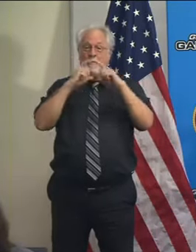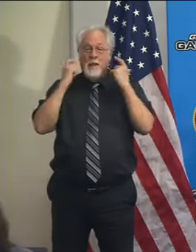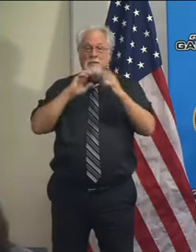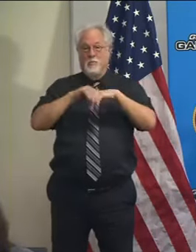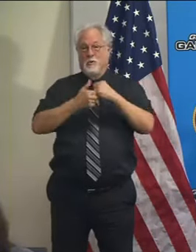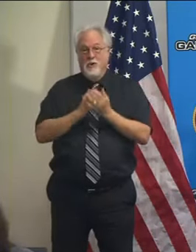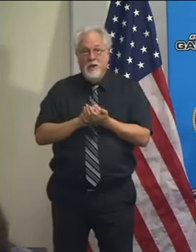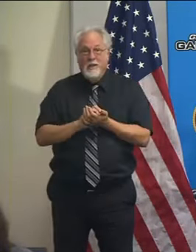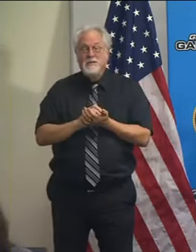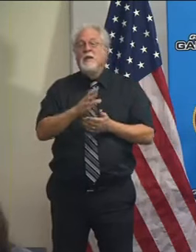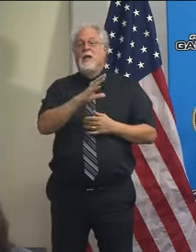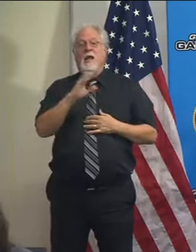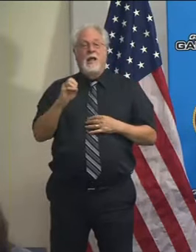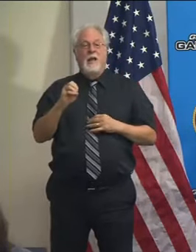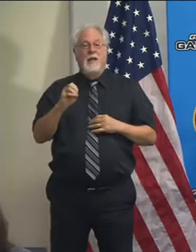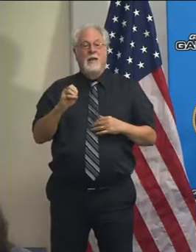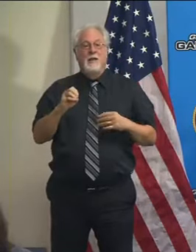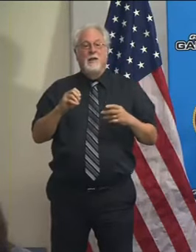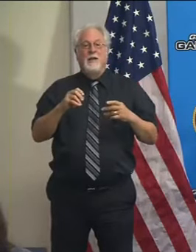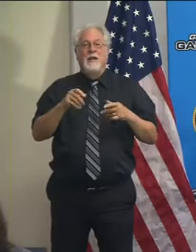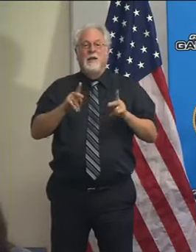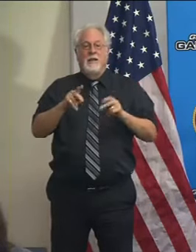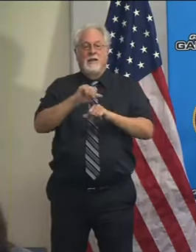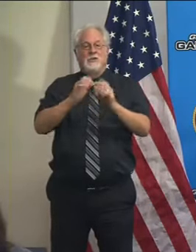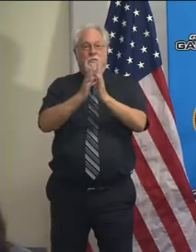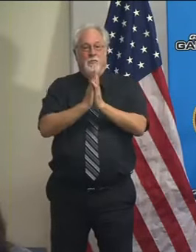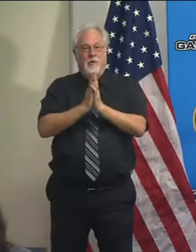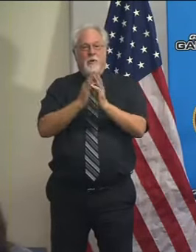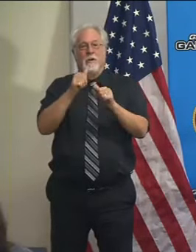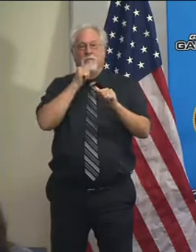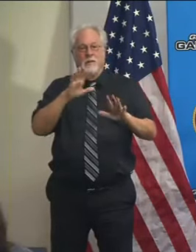washing your hands. And then let's lift one another up in prayer. God bless and thank you.